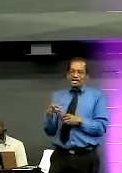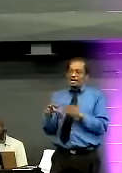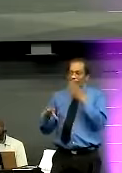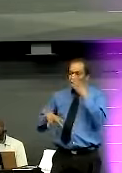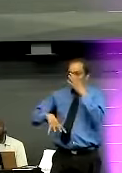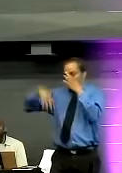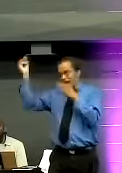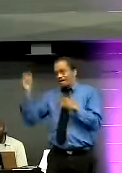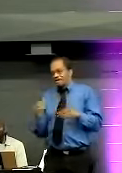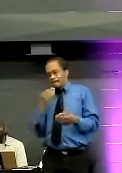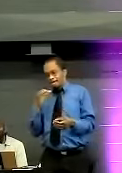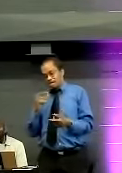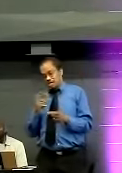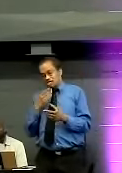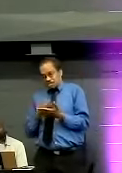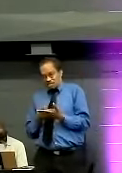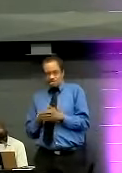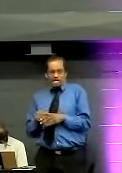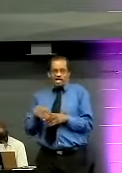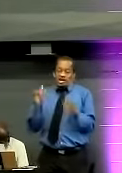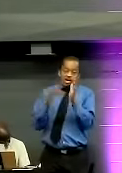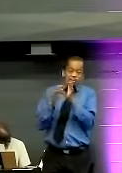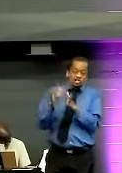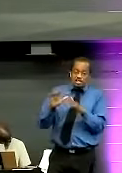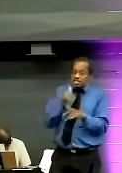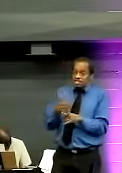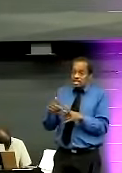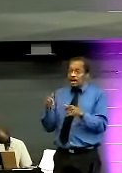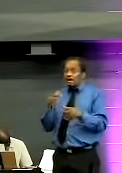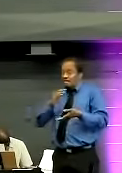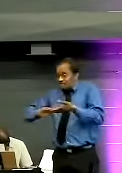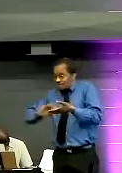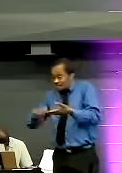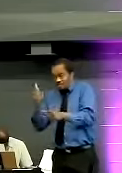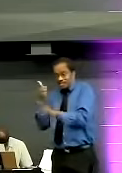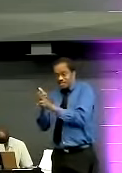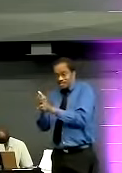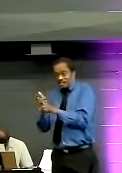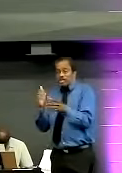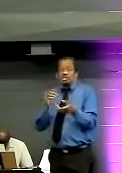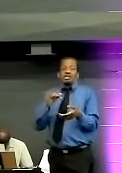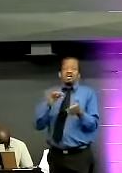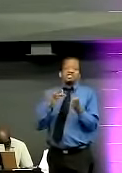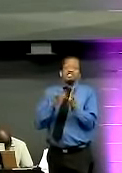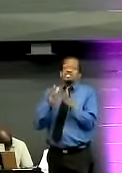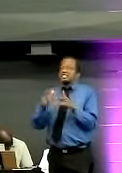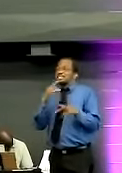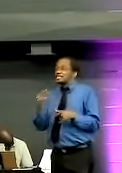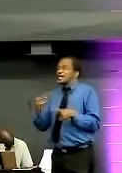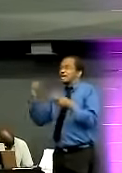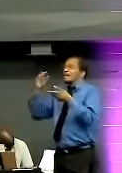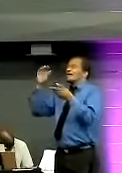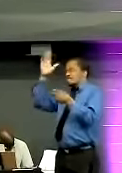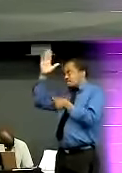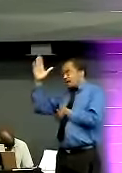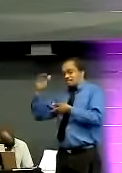good. Here we go. So Jesus didn't forgive them himself. Jesus said, Father,